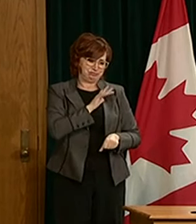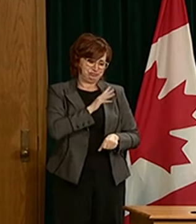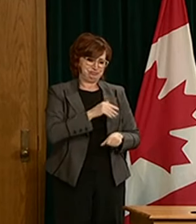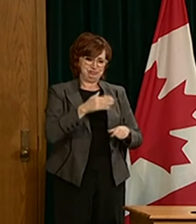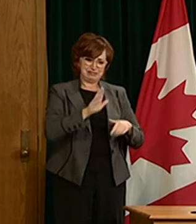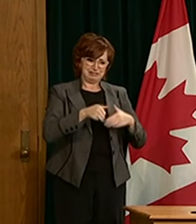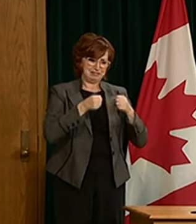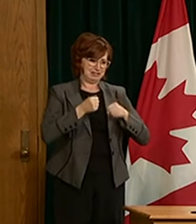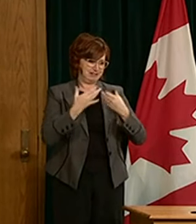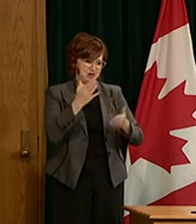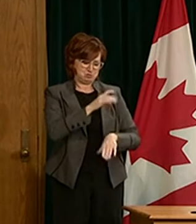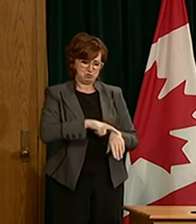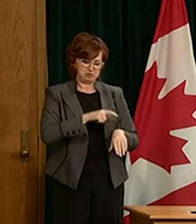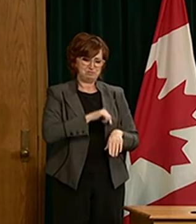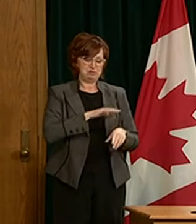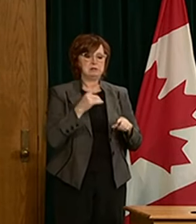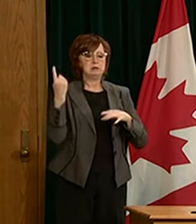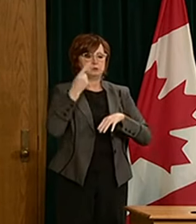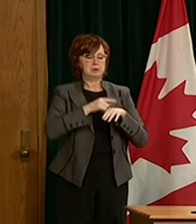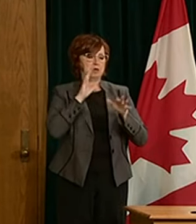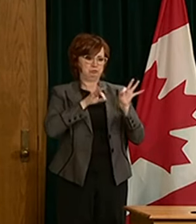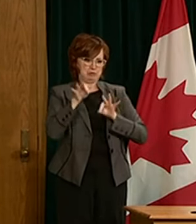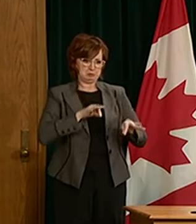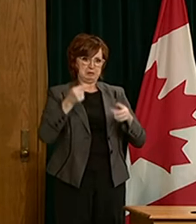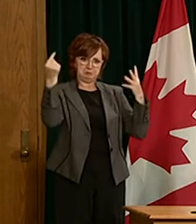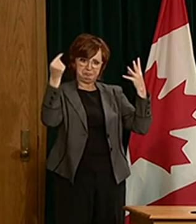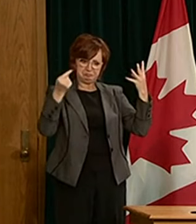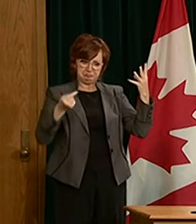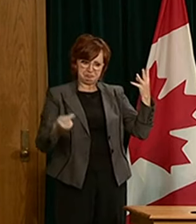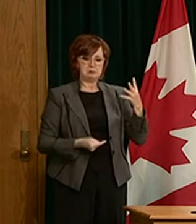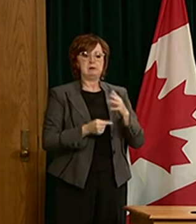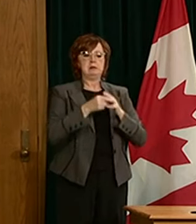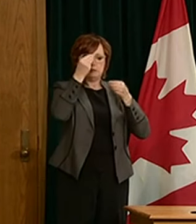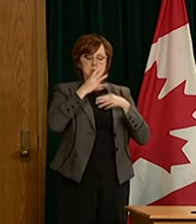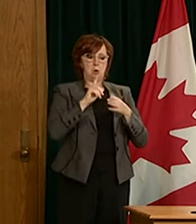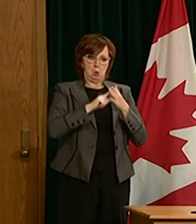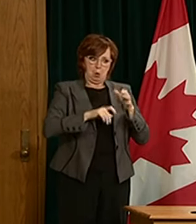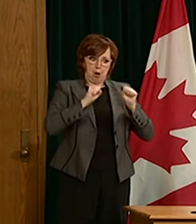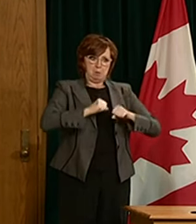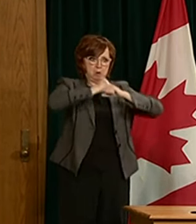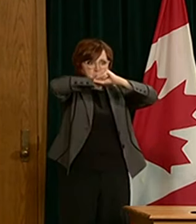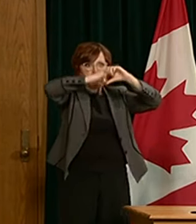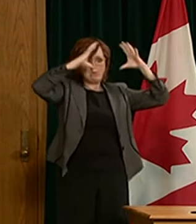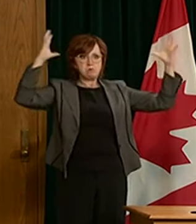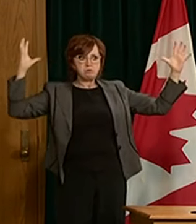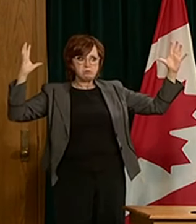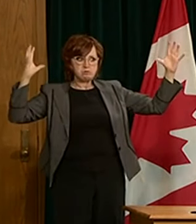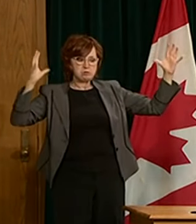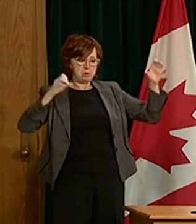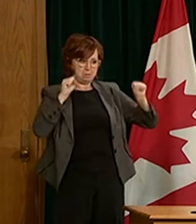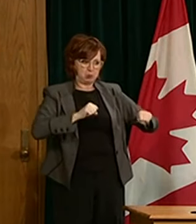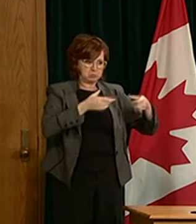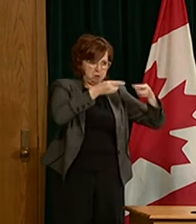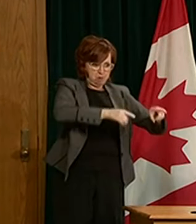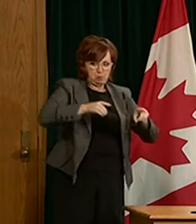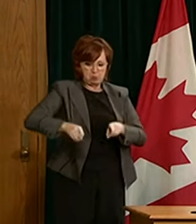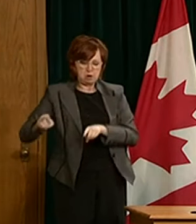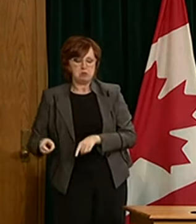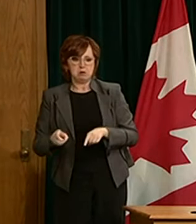modeling data on the potential impact of COVID-19 in Saskatchewan. It's critical to remember that this data is not